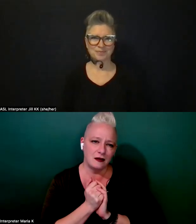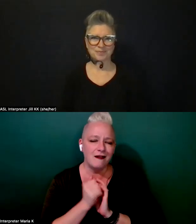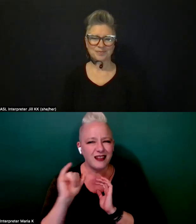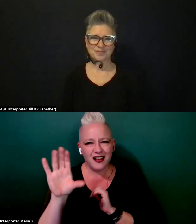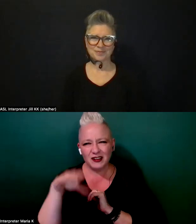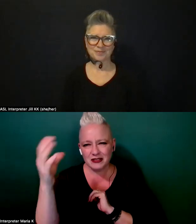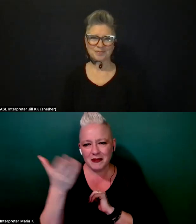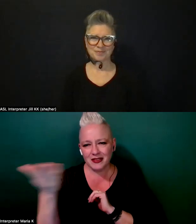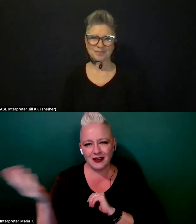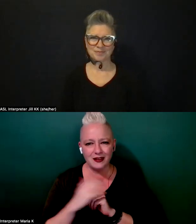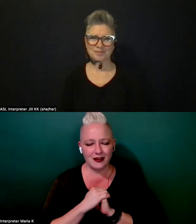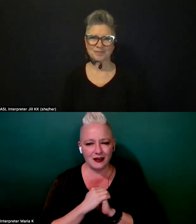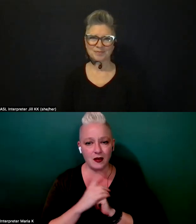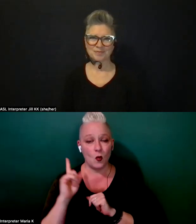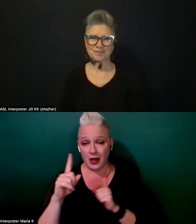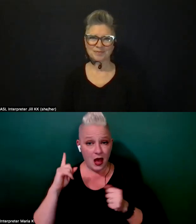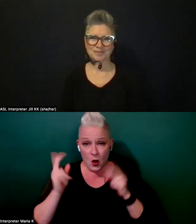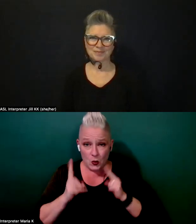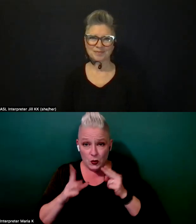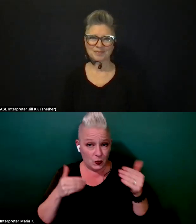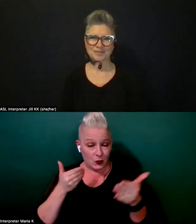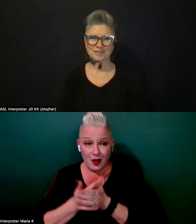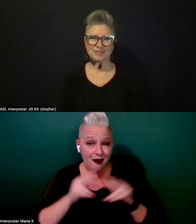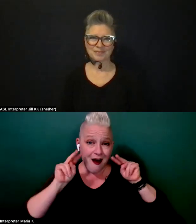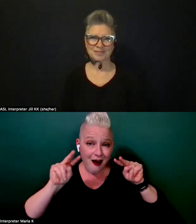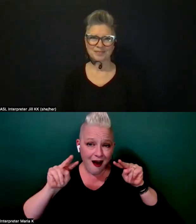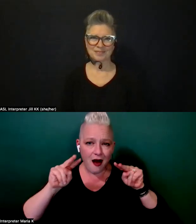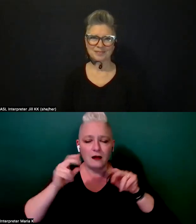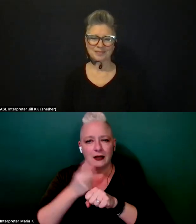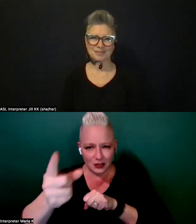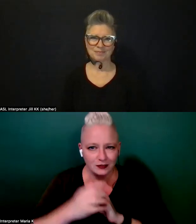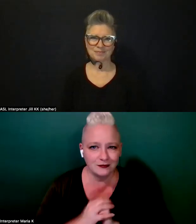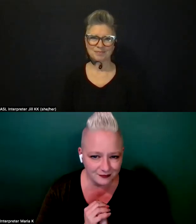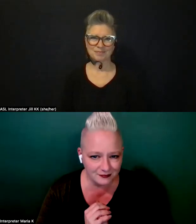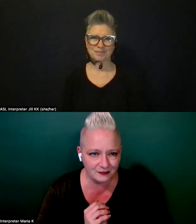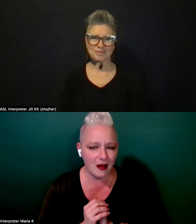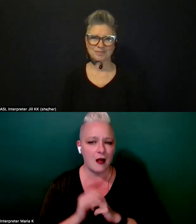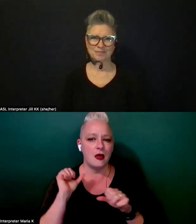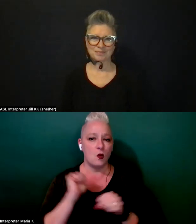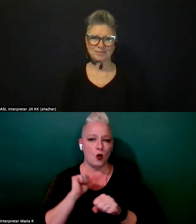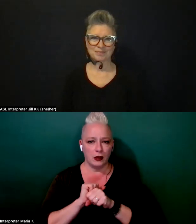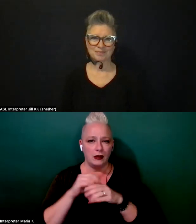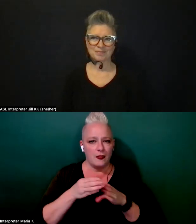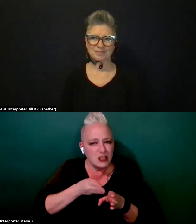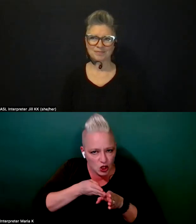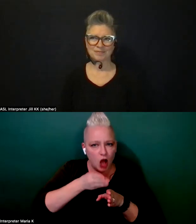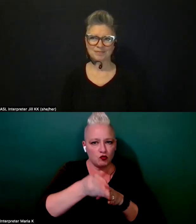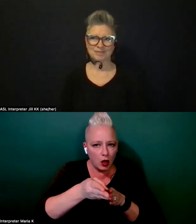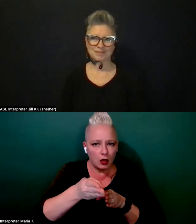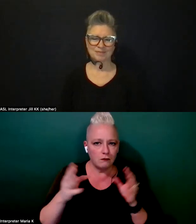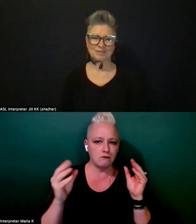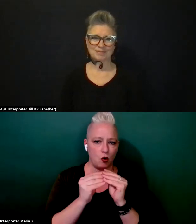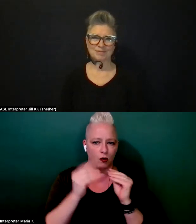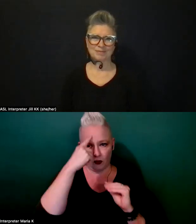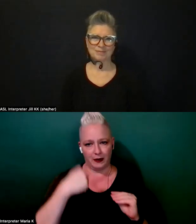Christmas is like we get to it and then it's always just looking forward to next year and also now working in this genre, even more so